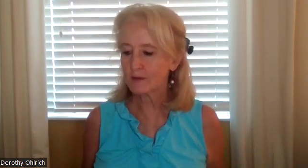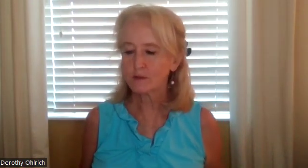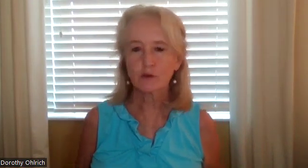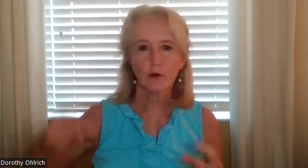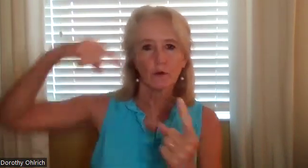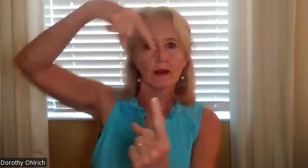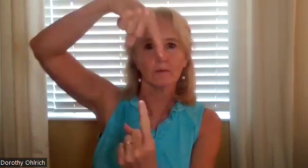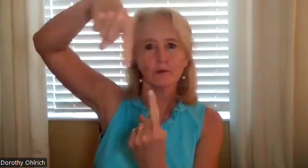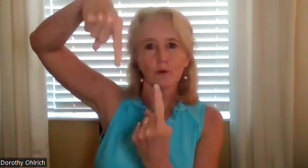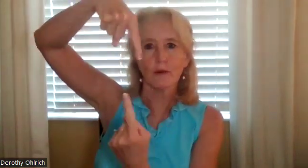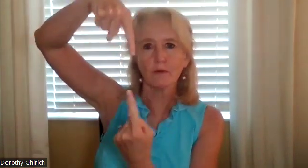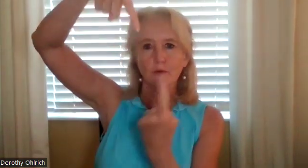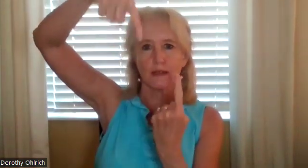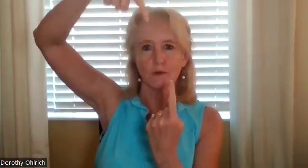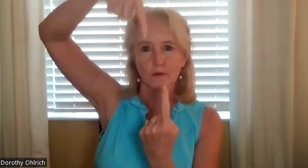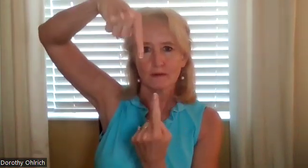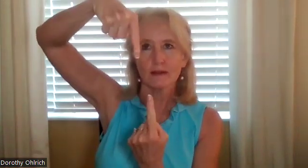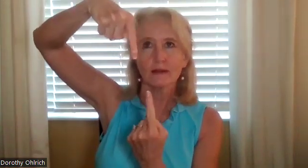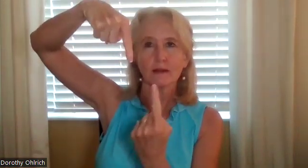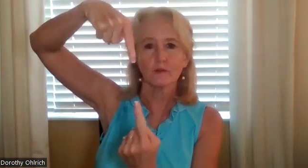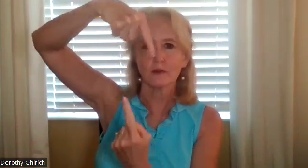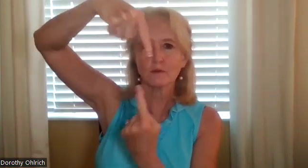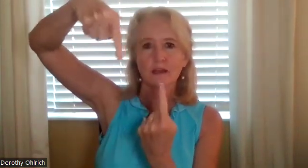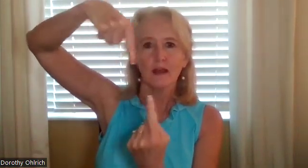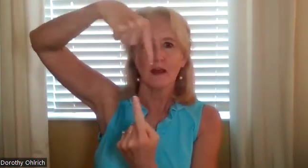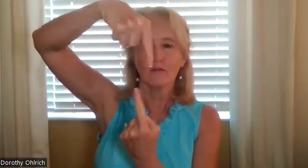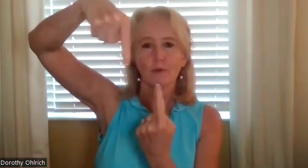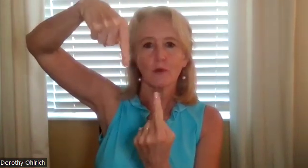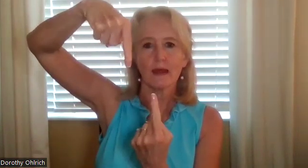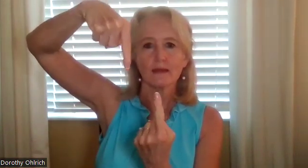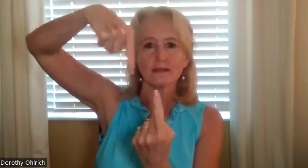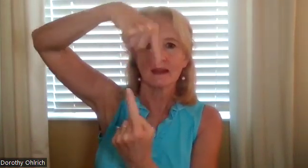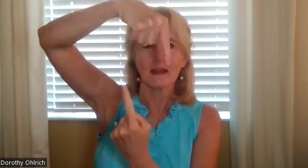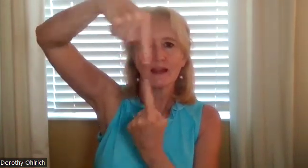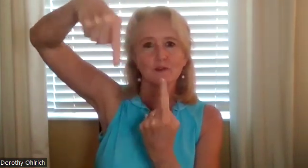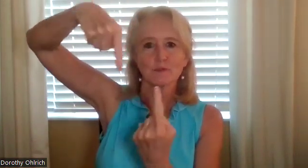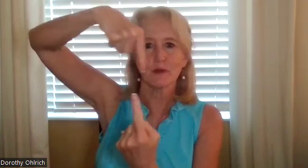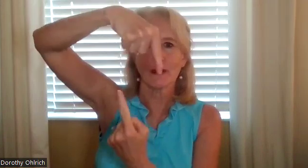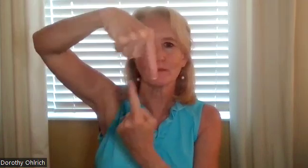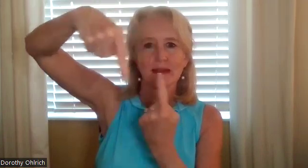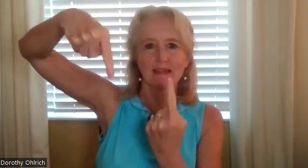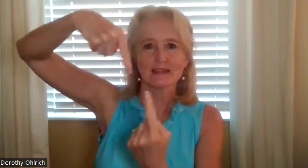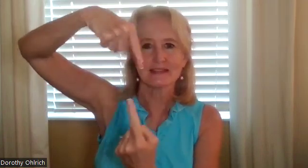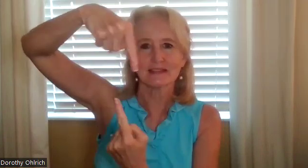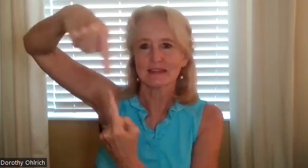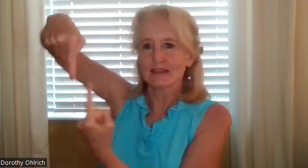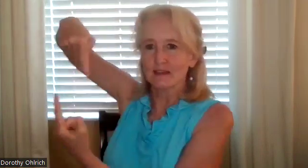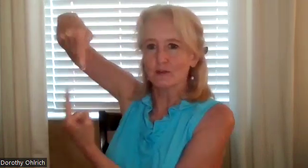Tigger turn around. Turn around, you take your index fingers of both hands and you spin around like this.